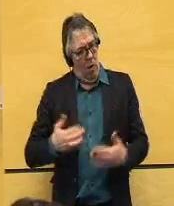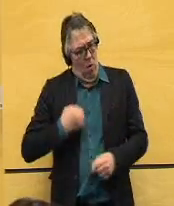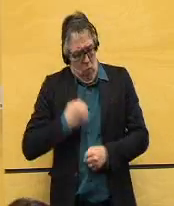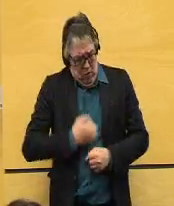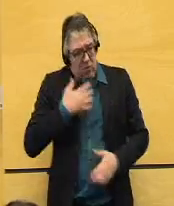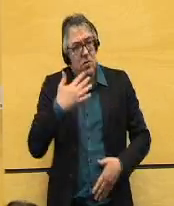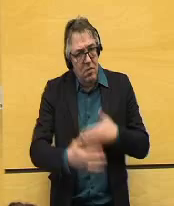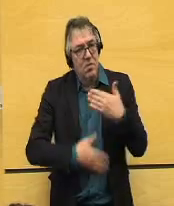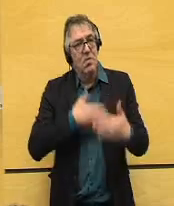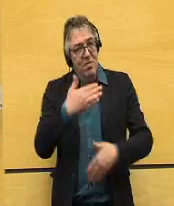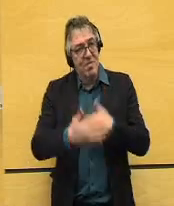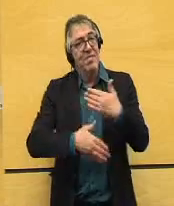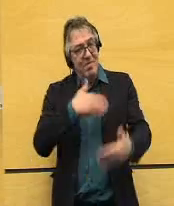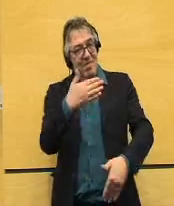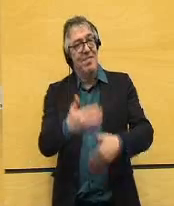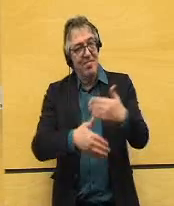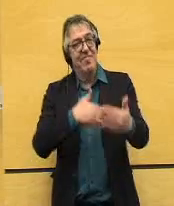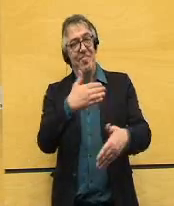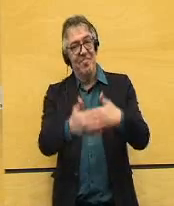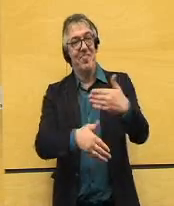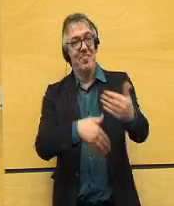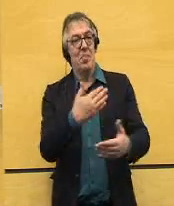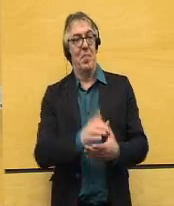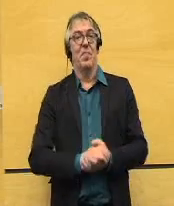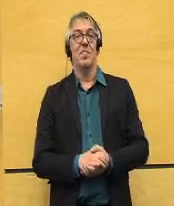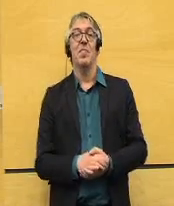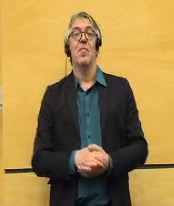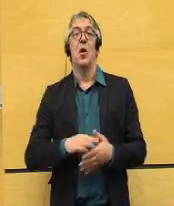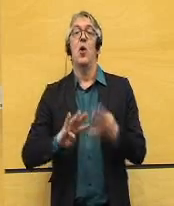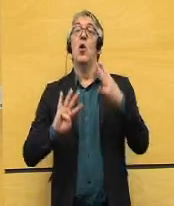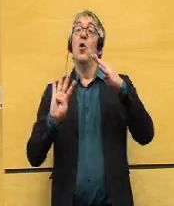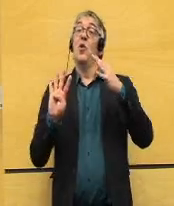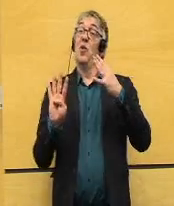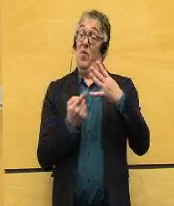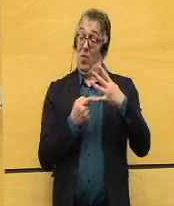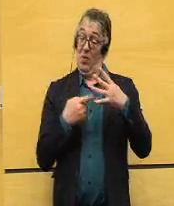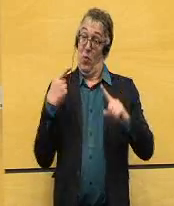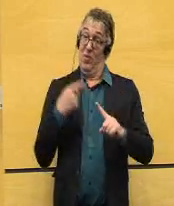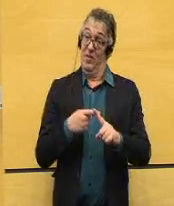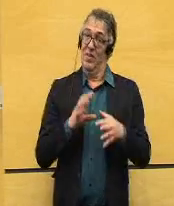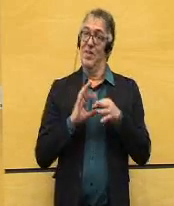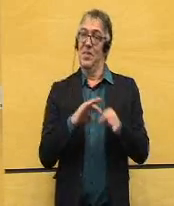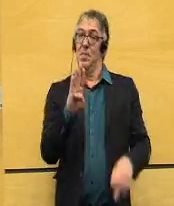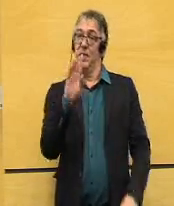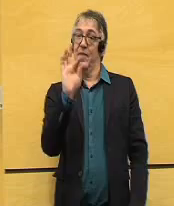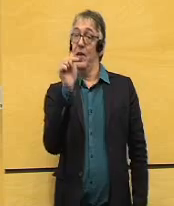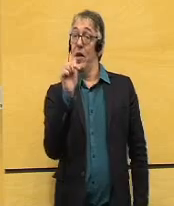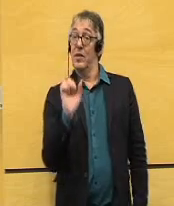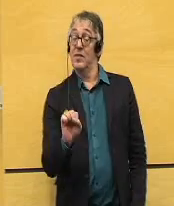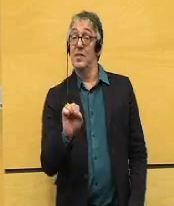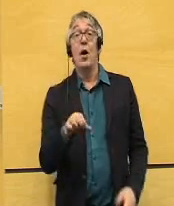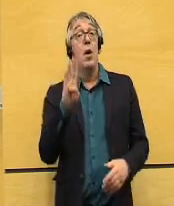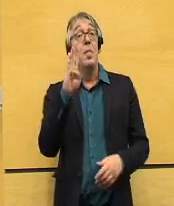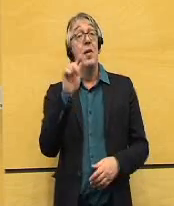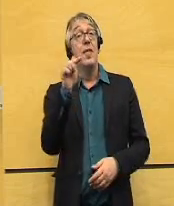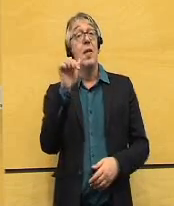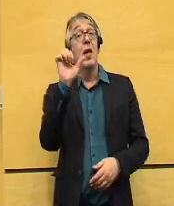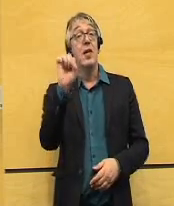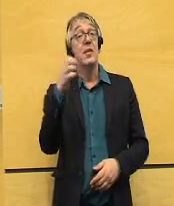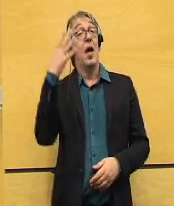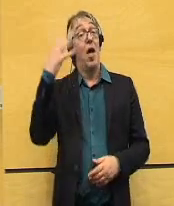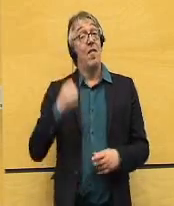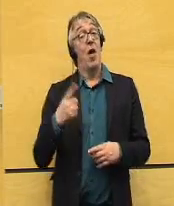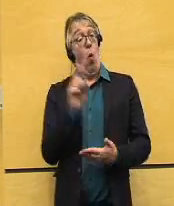needed facilities. Fourthly, the BTS organises weekly meetings with the